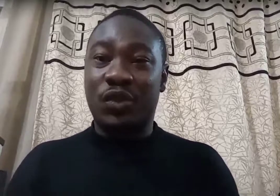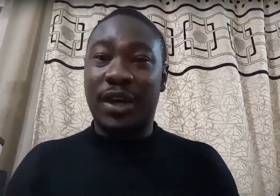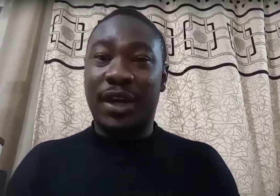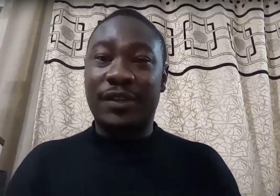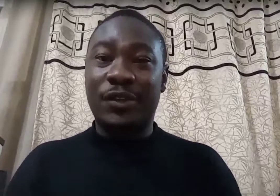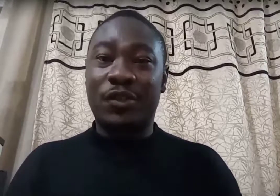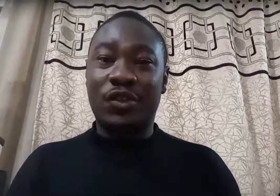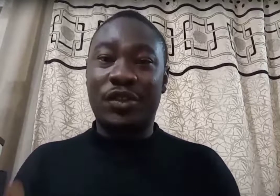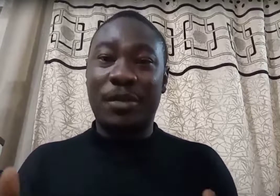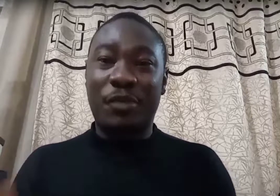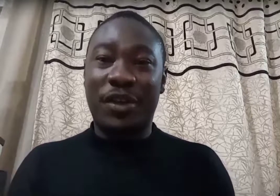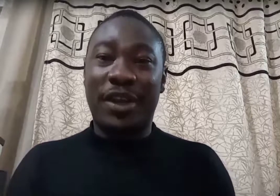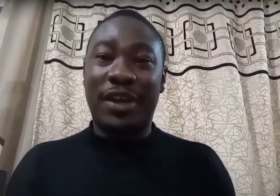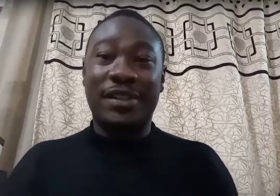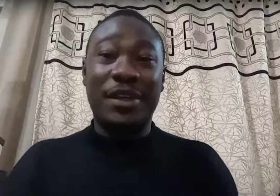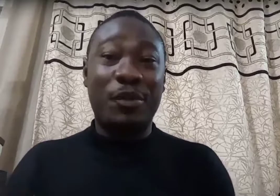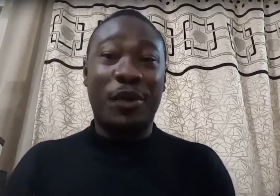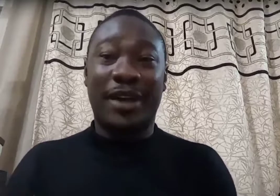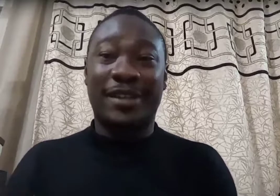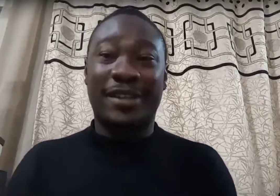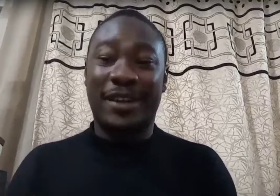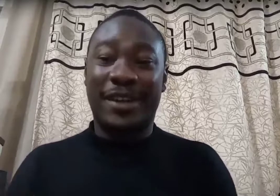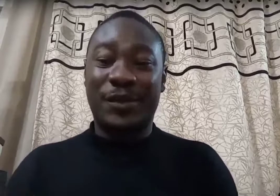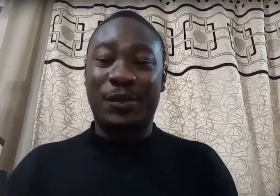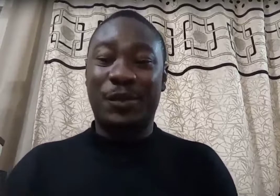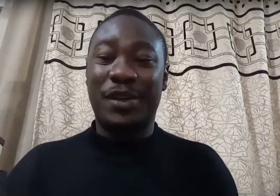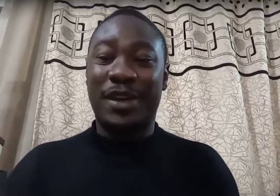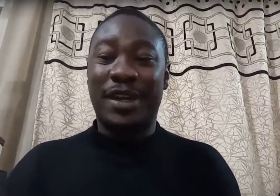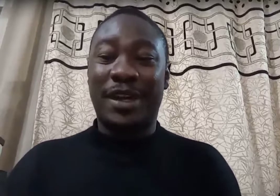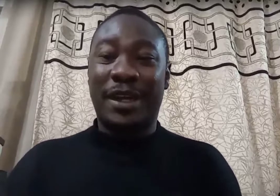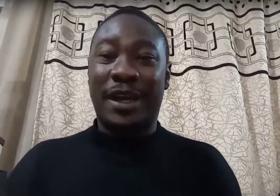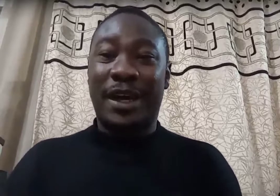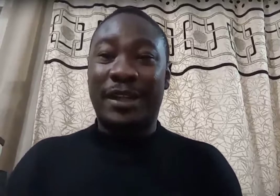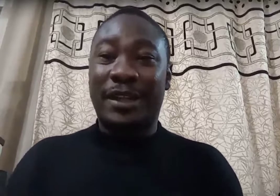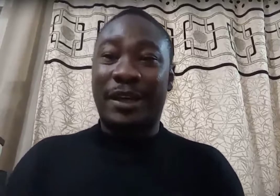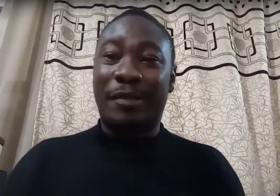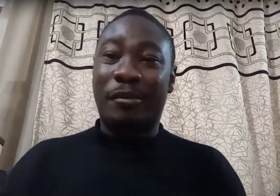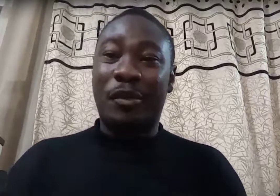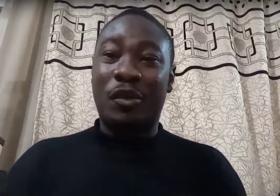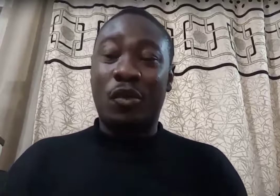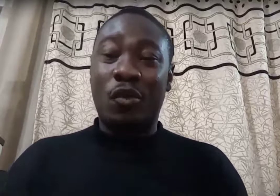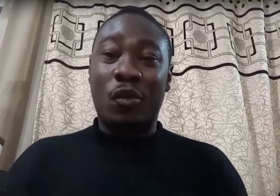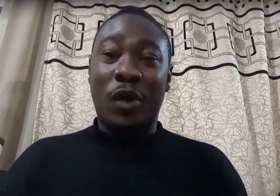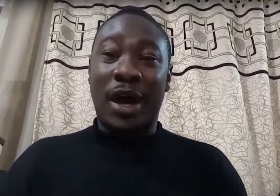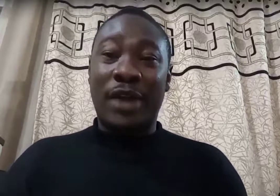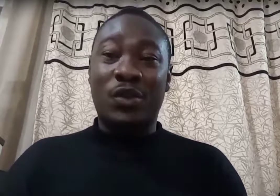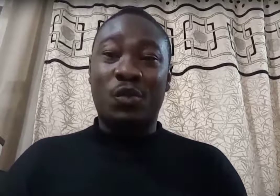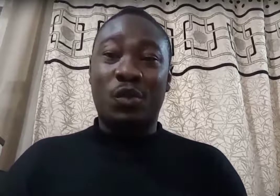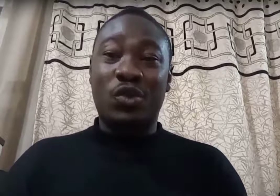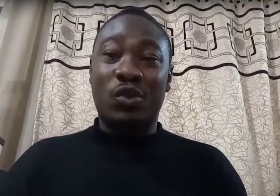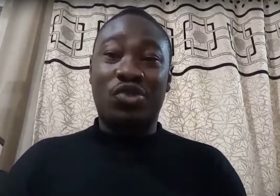Don't just keep your ears, keep your hearts in the class too. And I just want to introduce to you